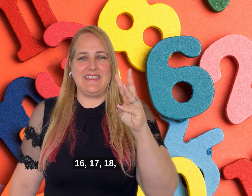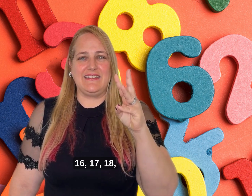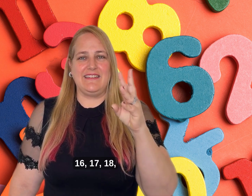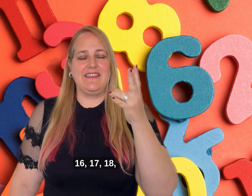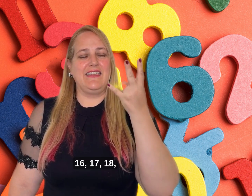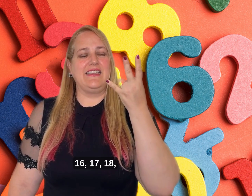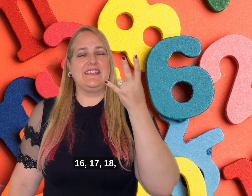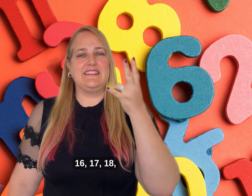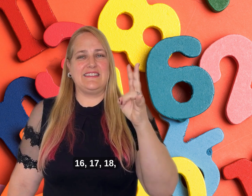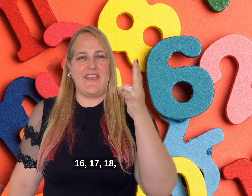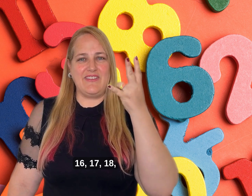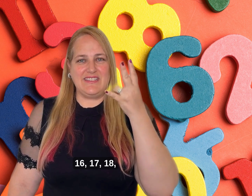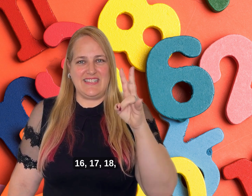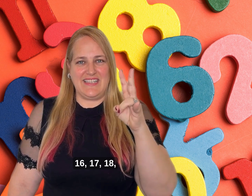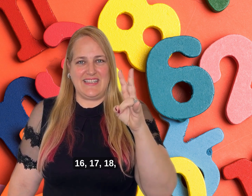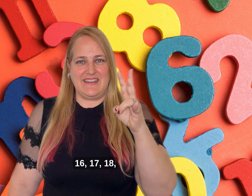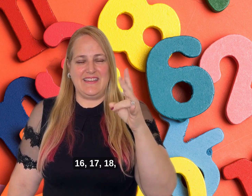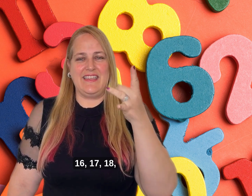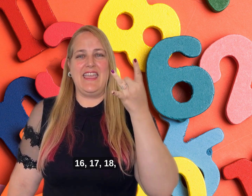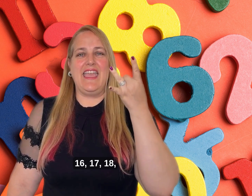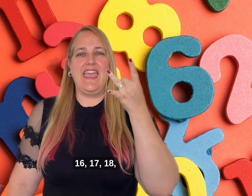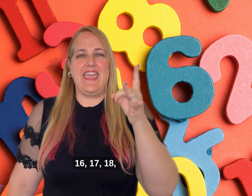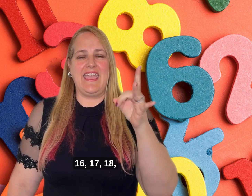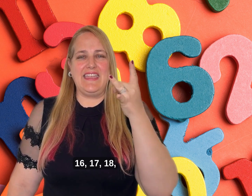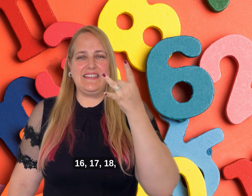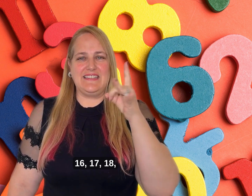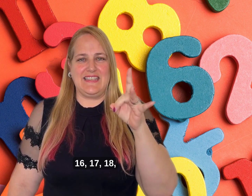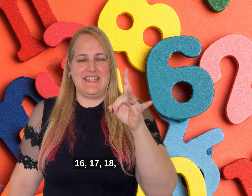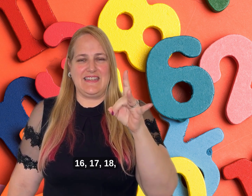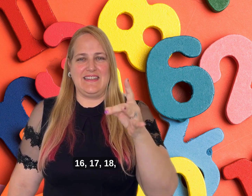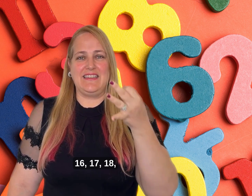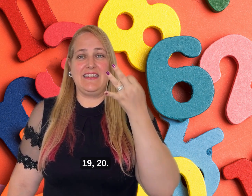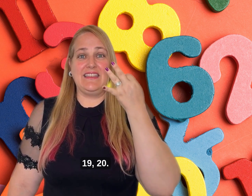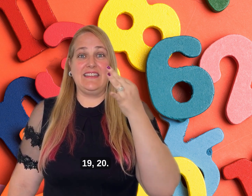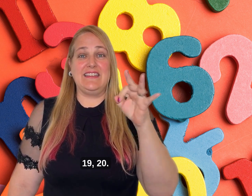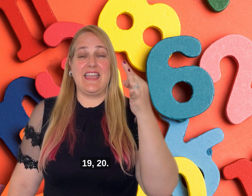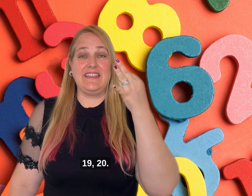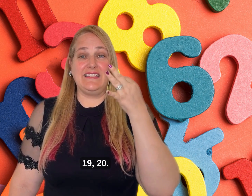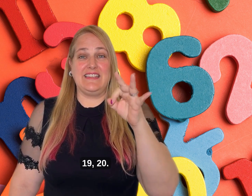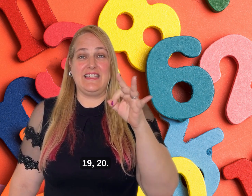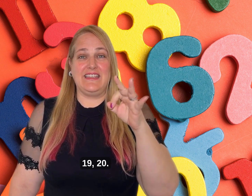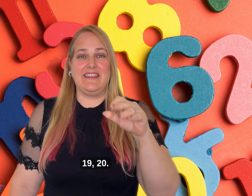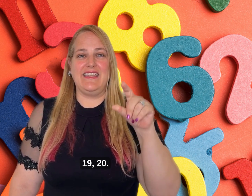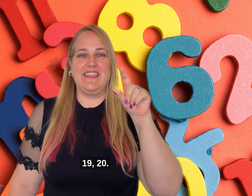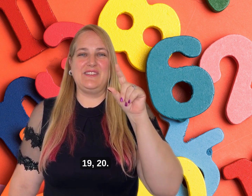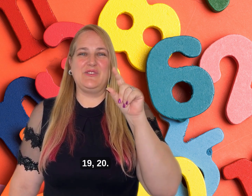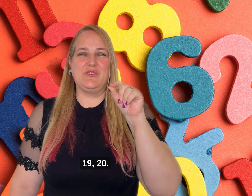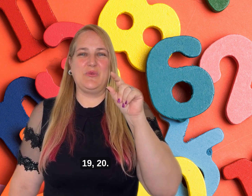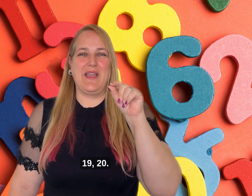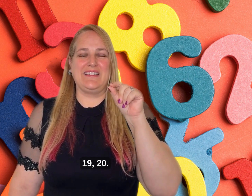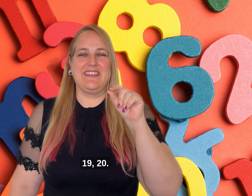16, 17, 18, 19, 20.